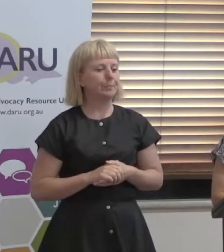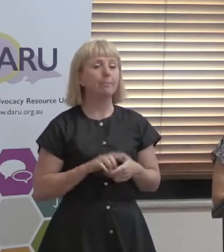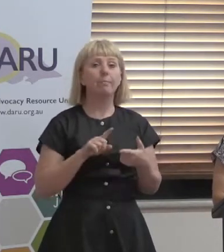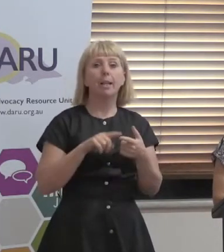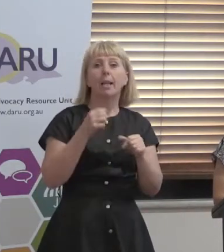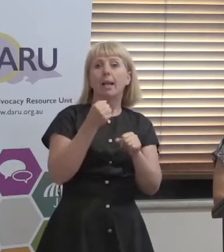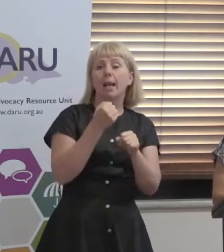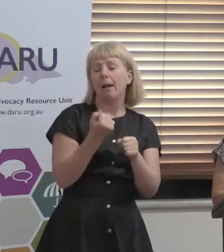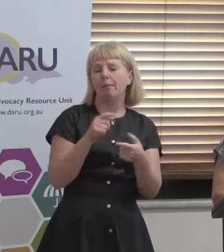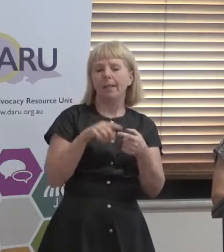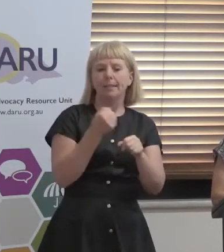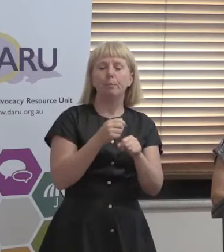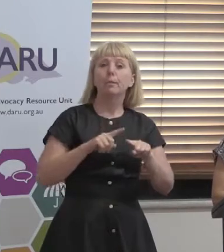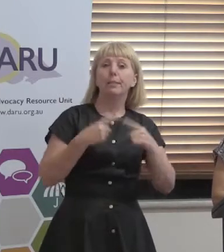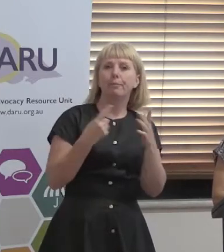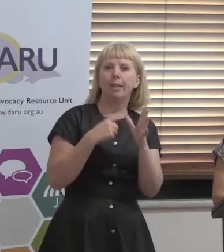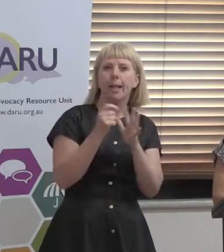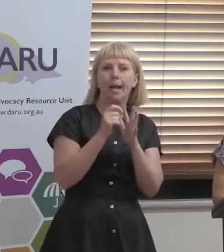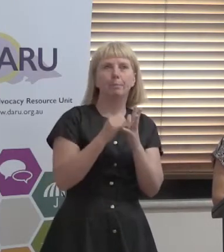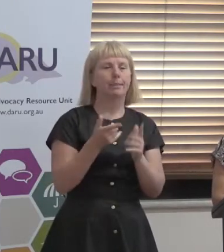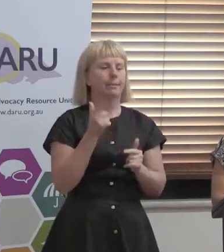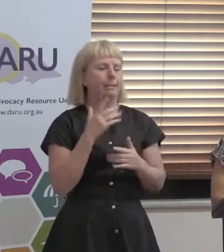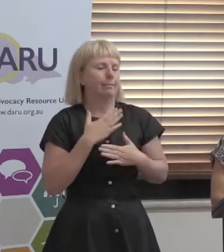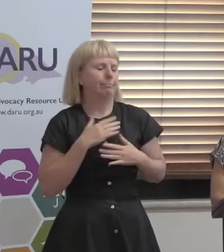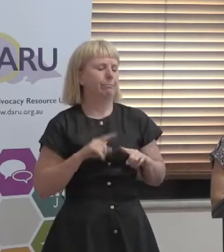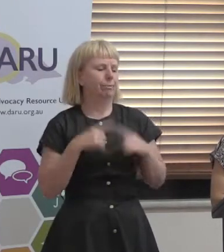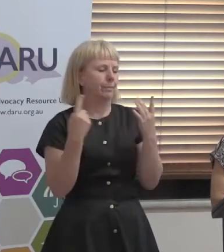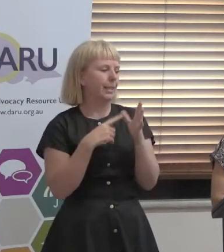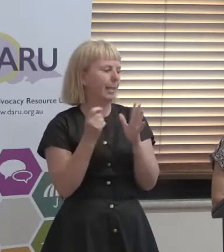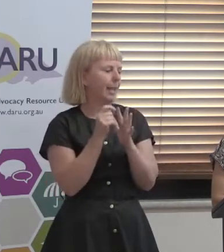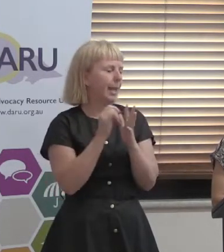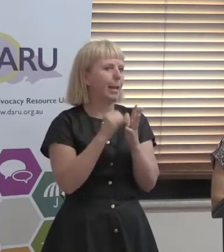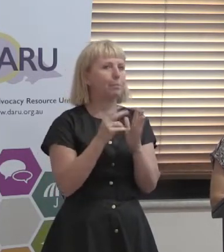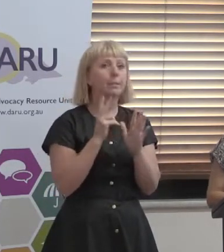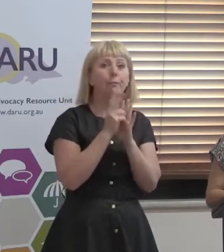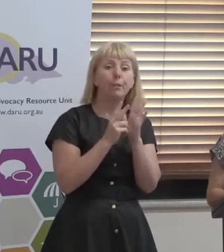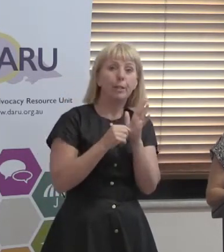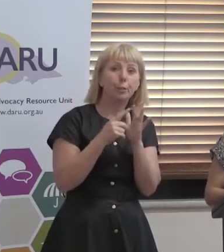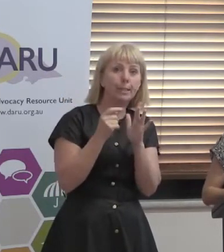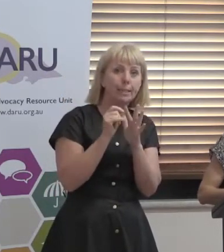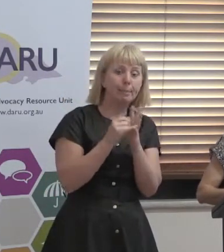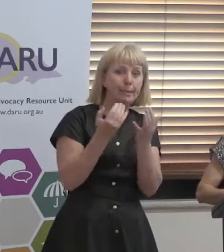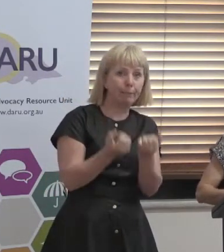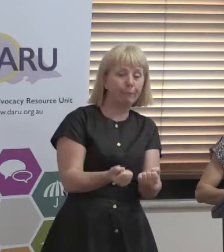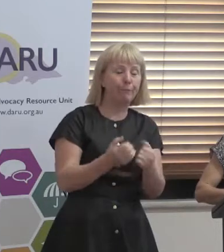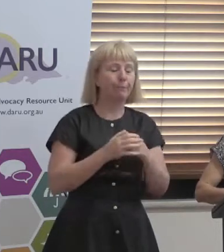Examples of apps to use, teachers are loving the apps and the video tips.